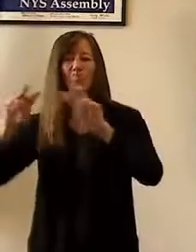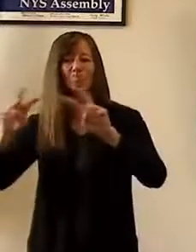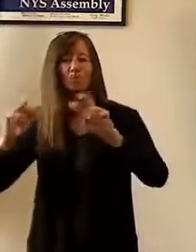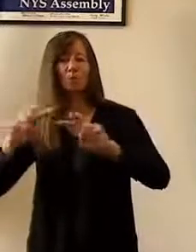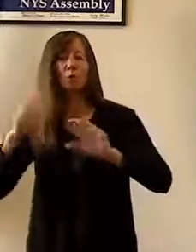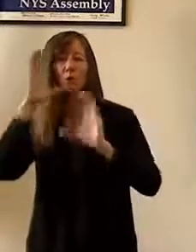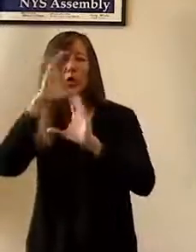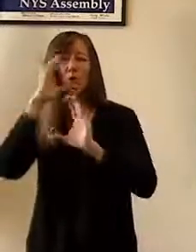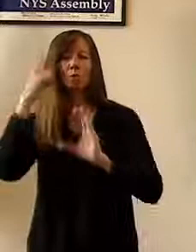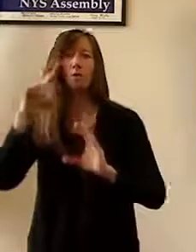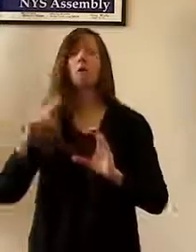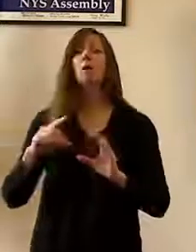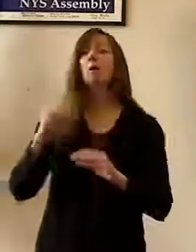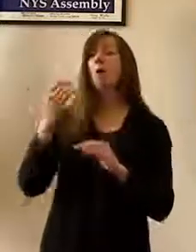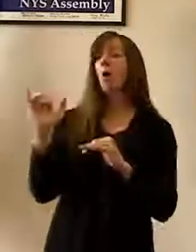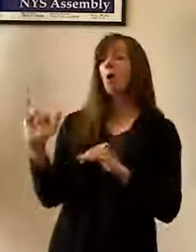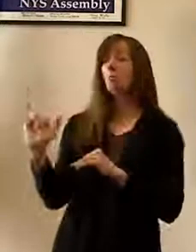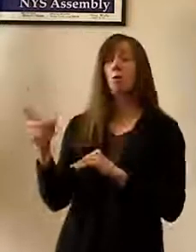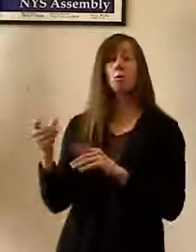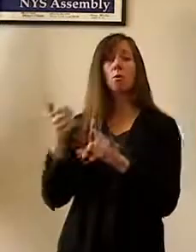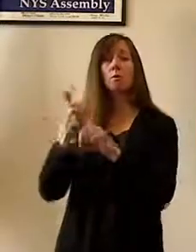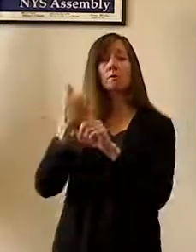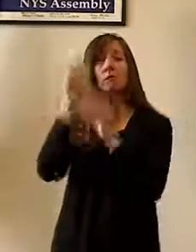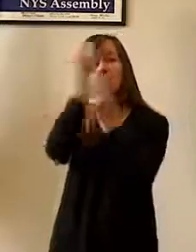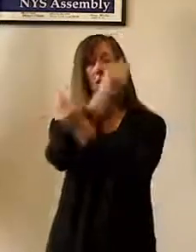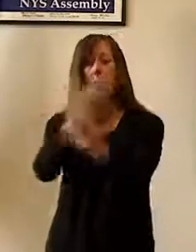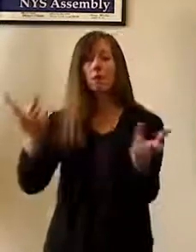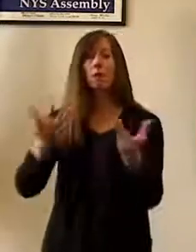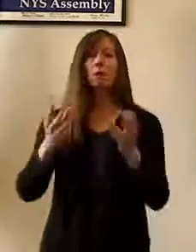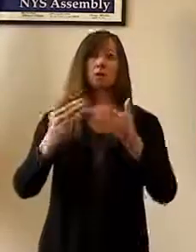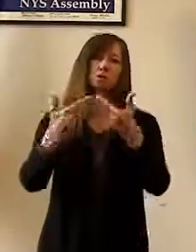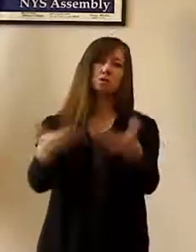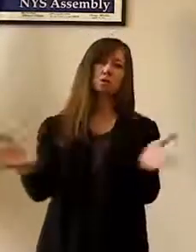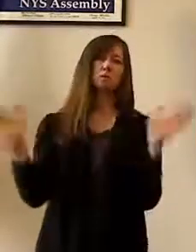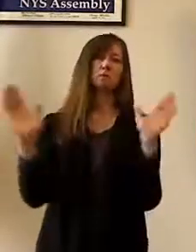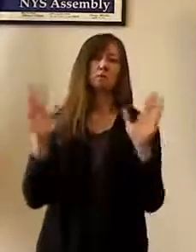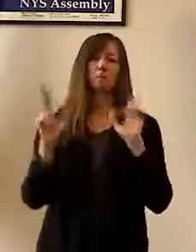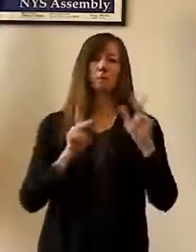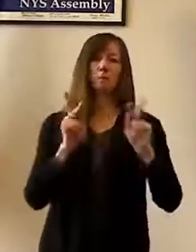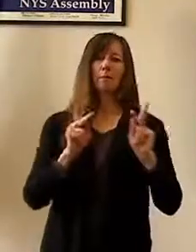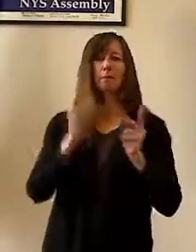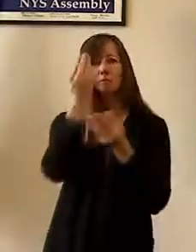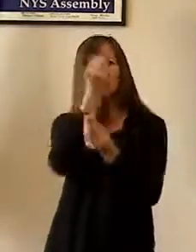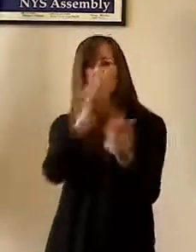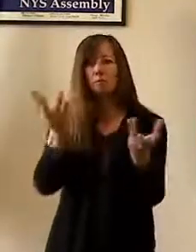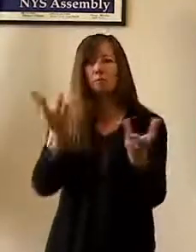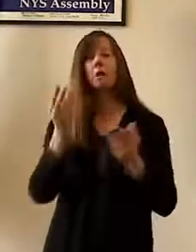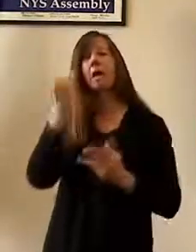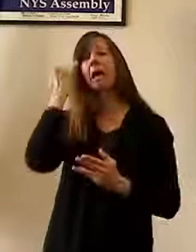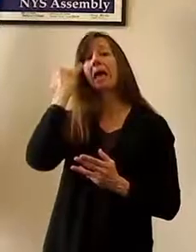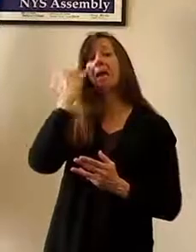having certain symptoms, meaning if you have received the Janssen vaccine